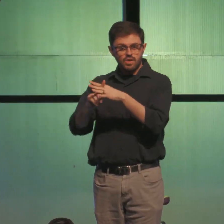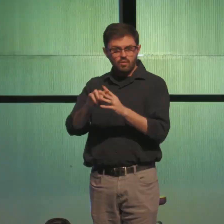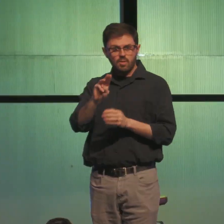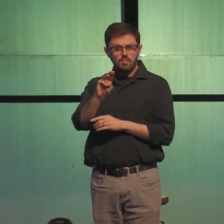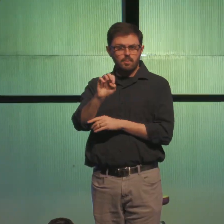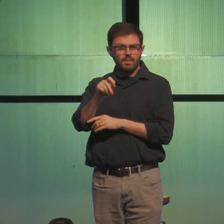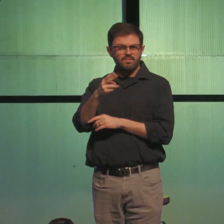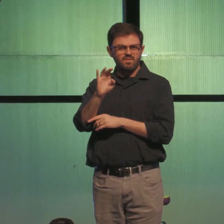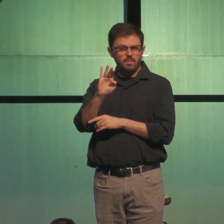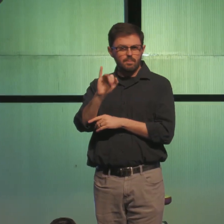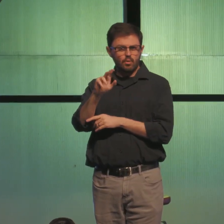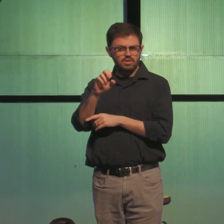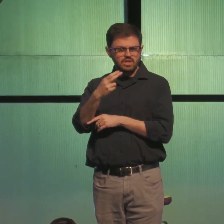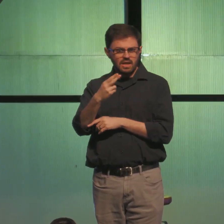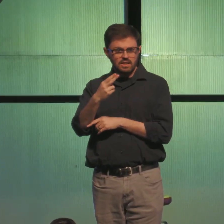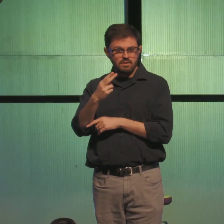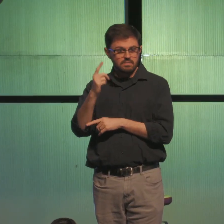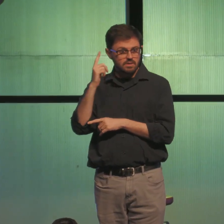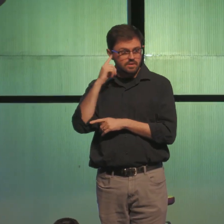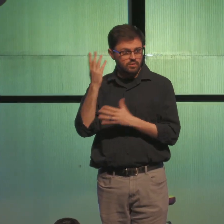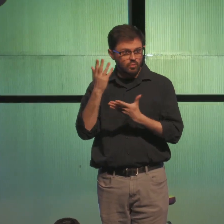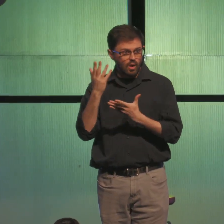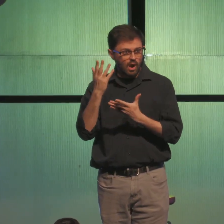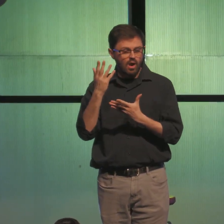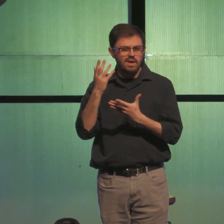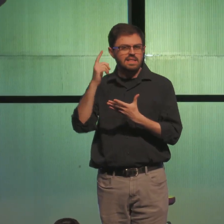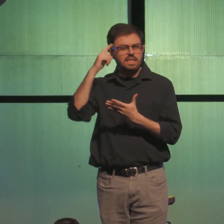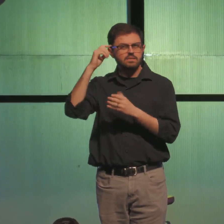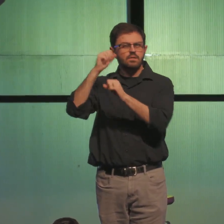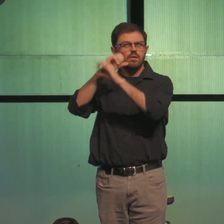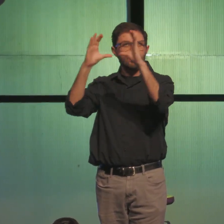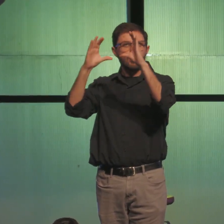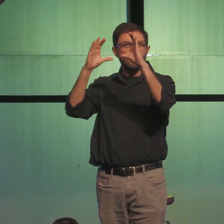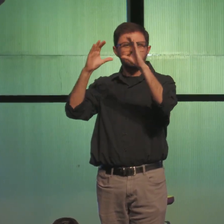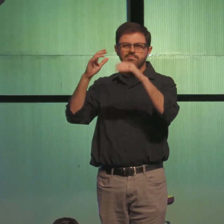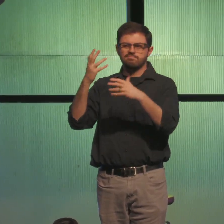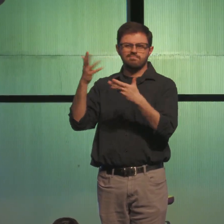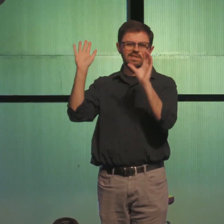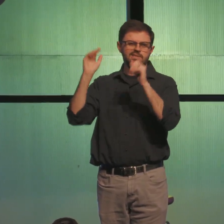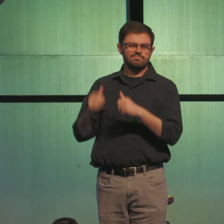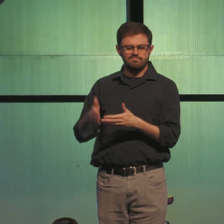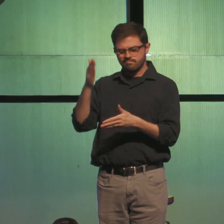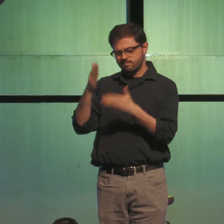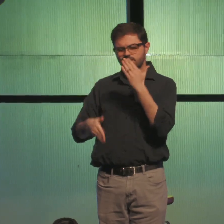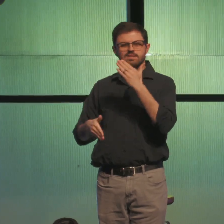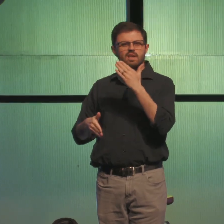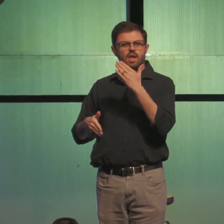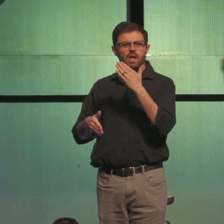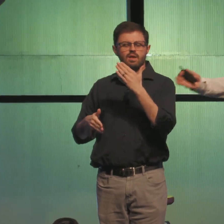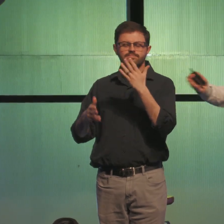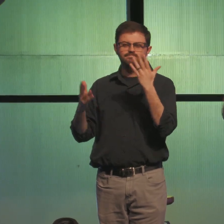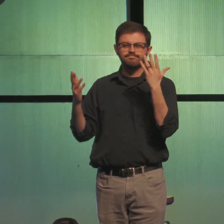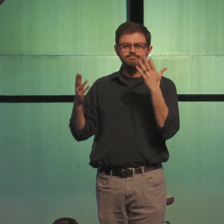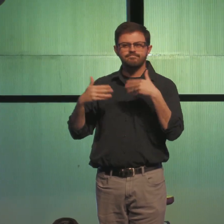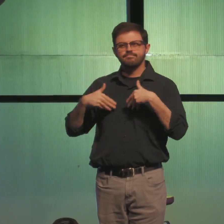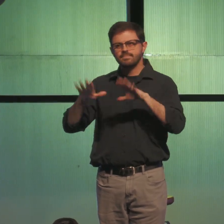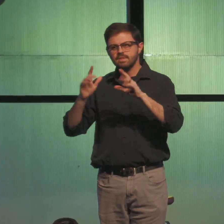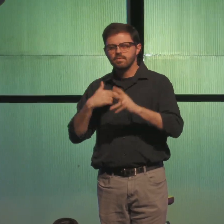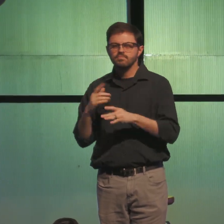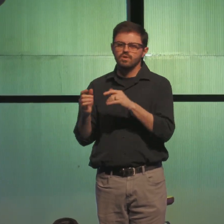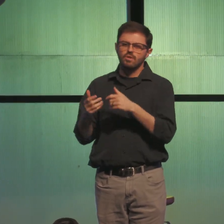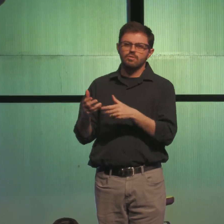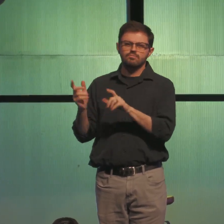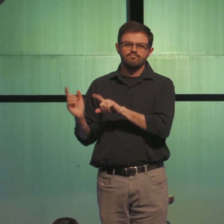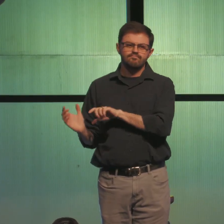Mephibosheth hears? This is the end. This is the end. And so he travels from Lo-Debar to Jerusalem. It's about